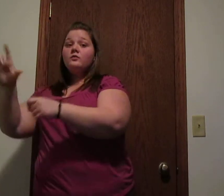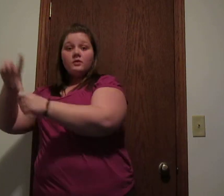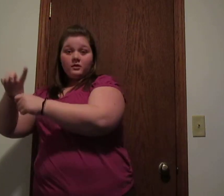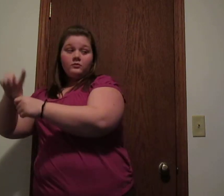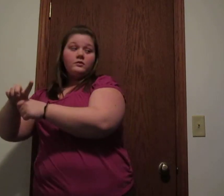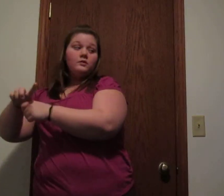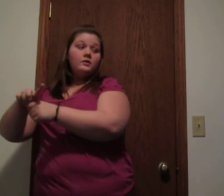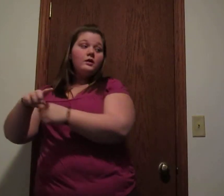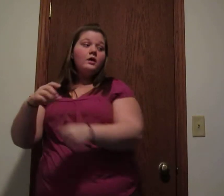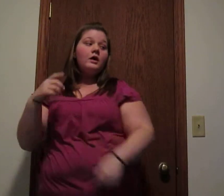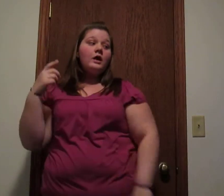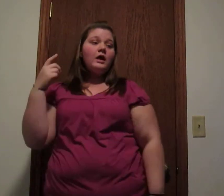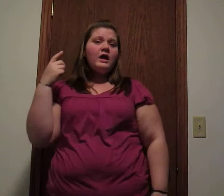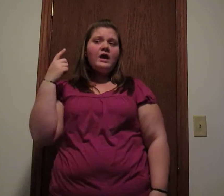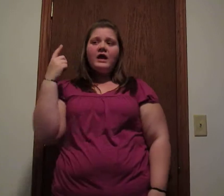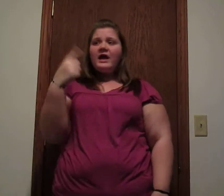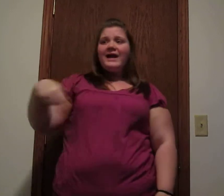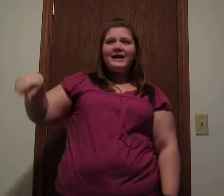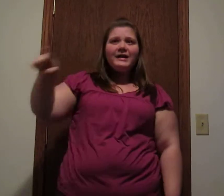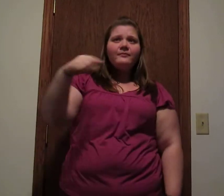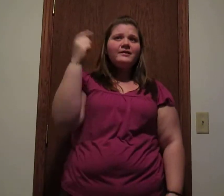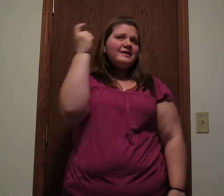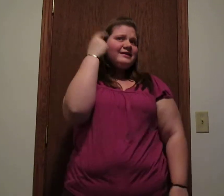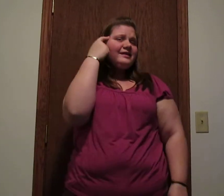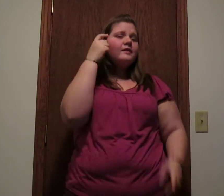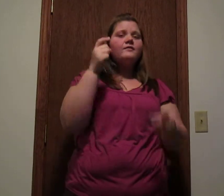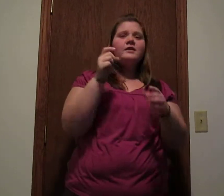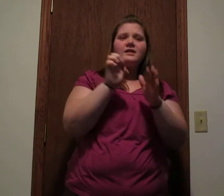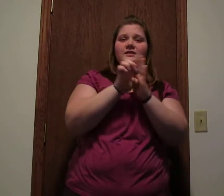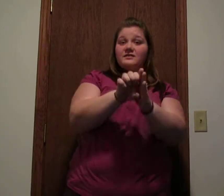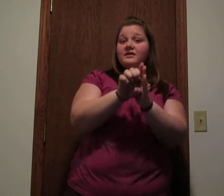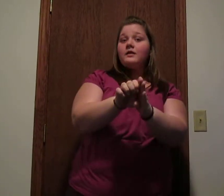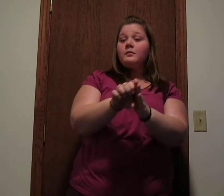Anybody think they can give a good example of condensation?